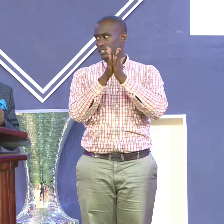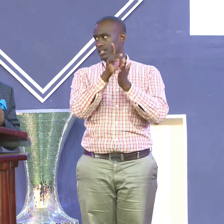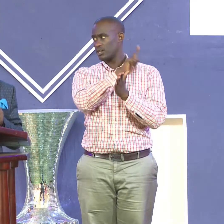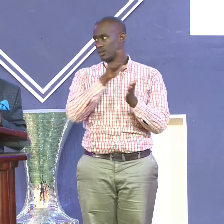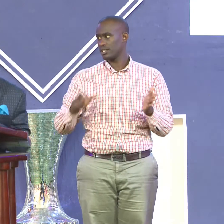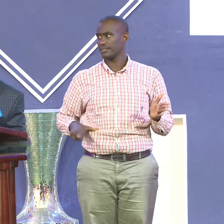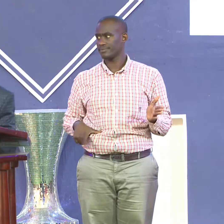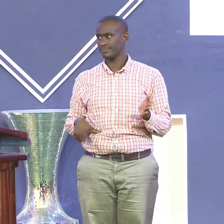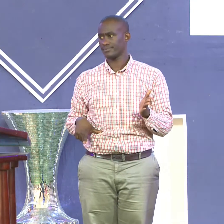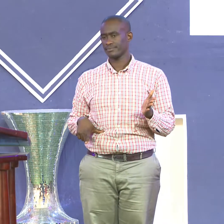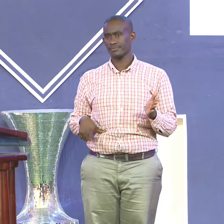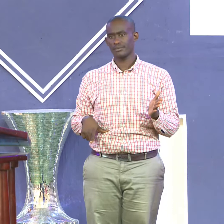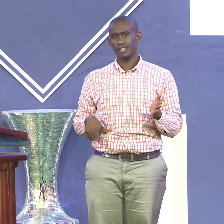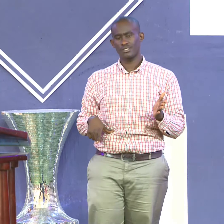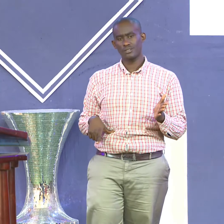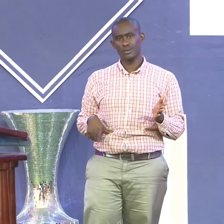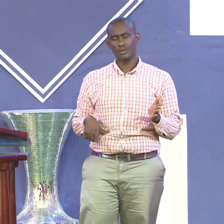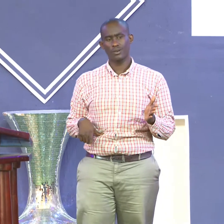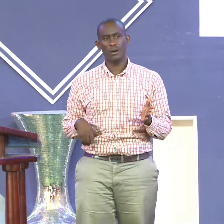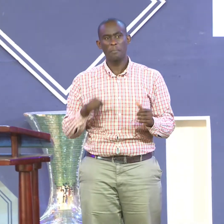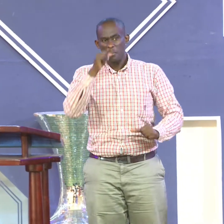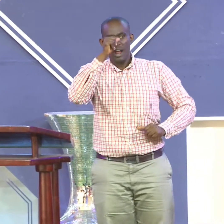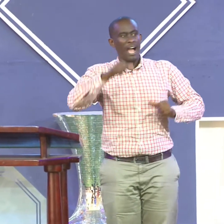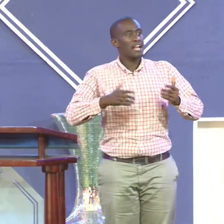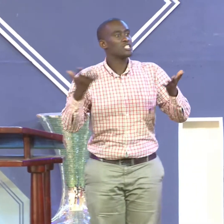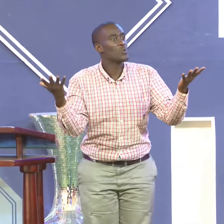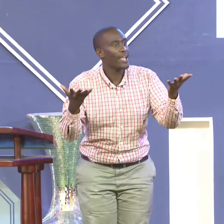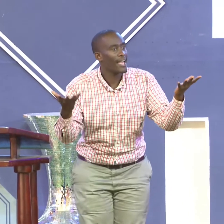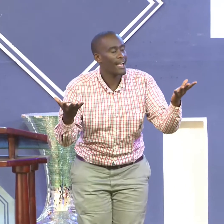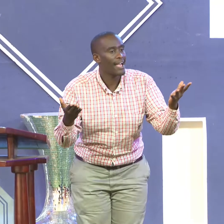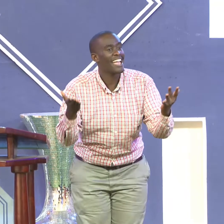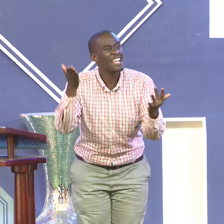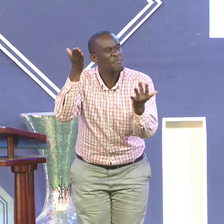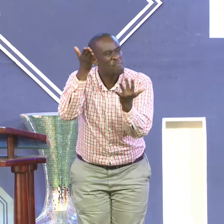Praise the Lord. It is in our midst.